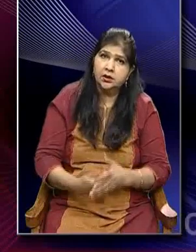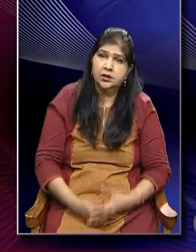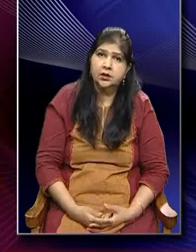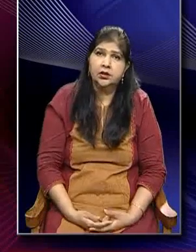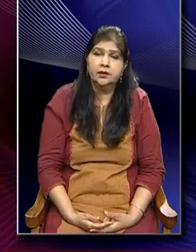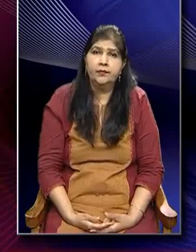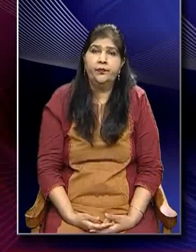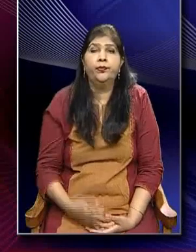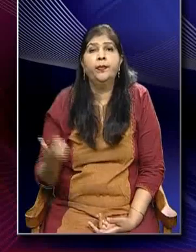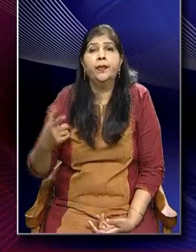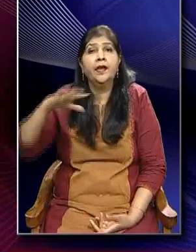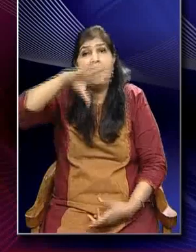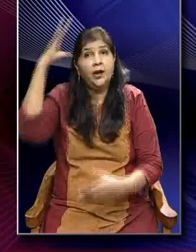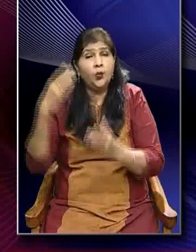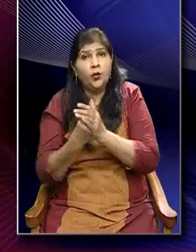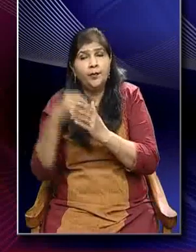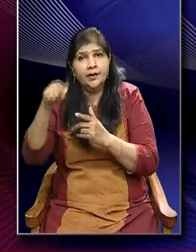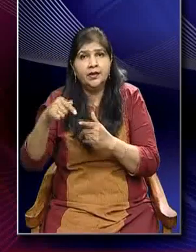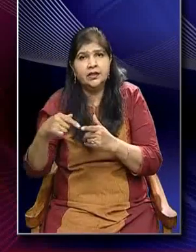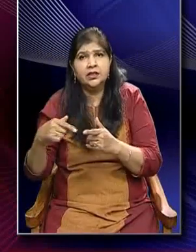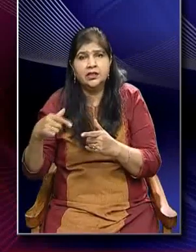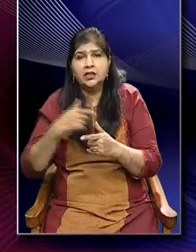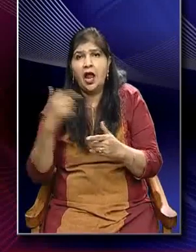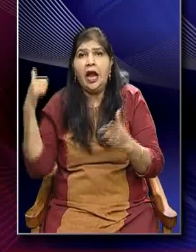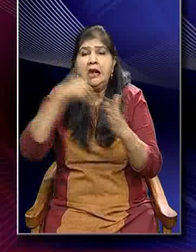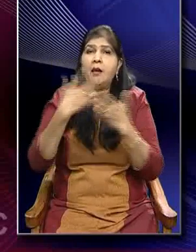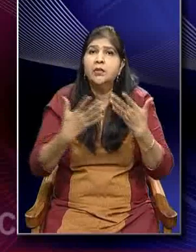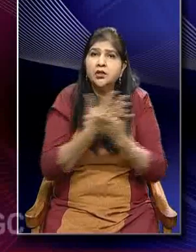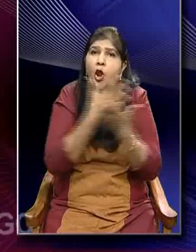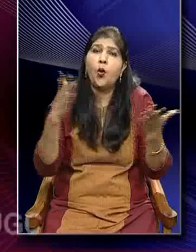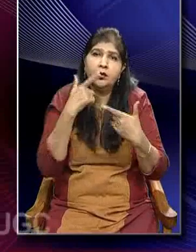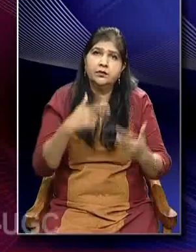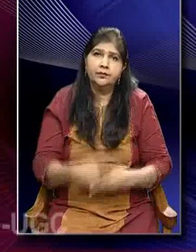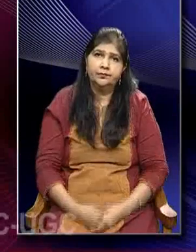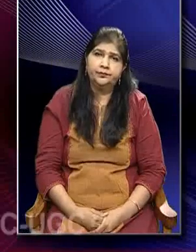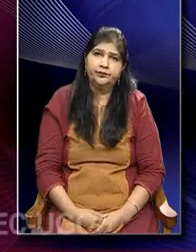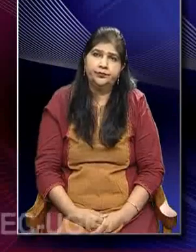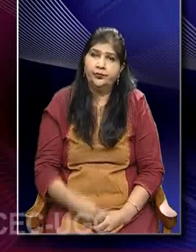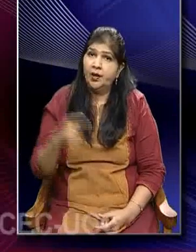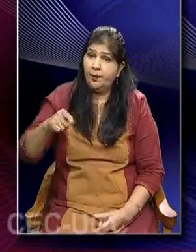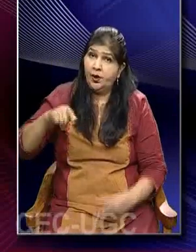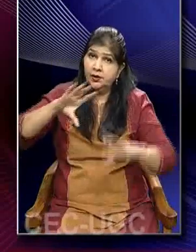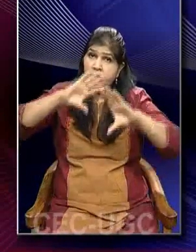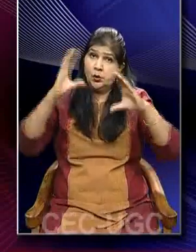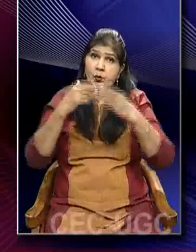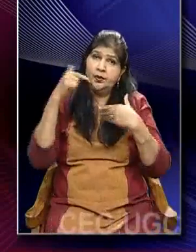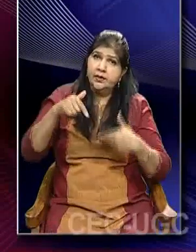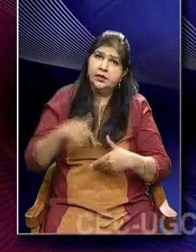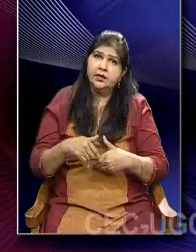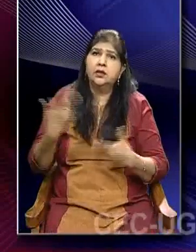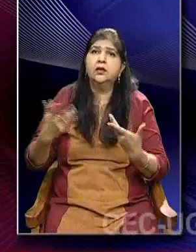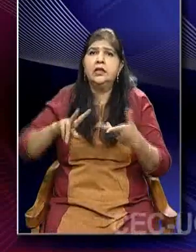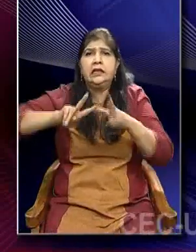which environment suffered a lot. Because of globalization, there